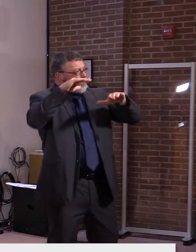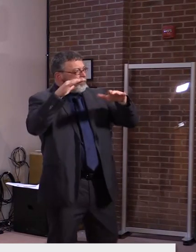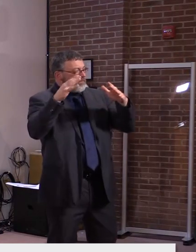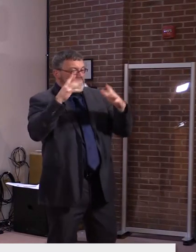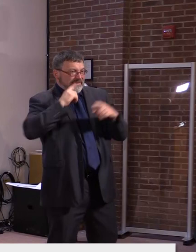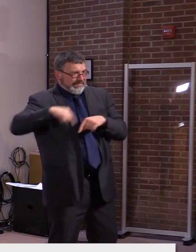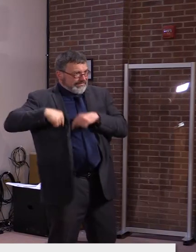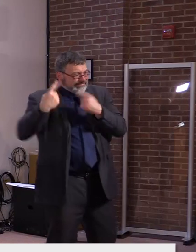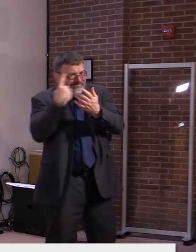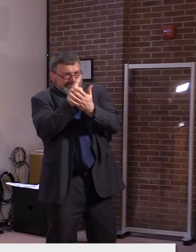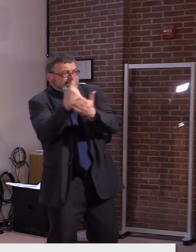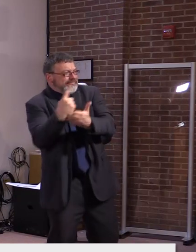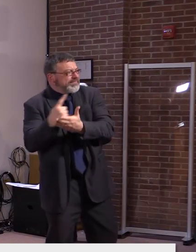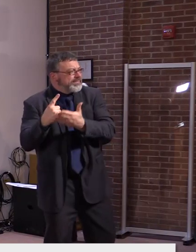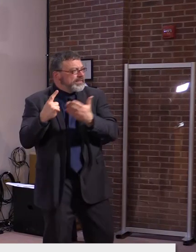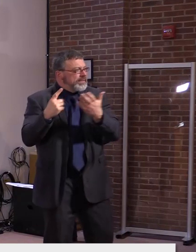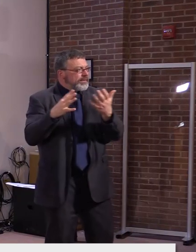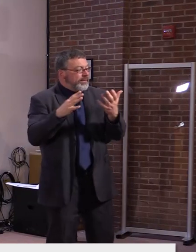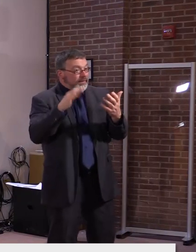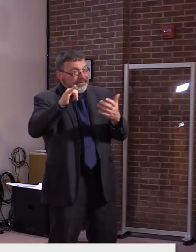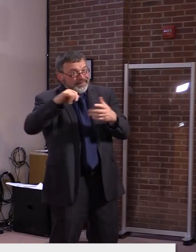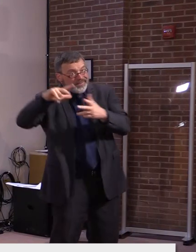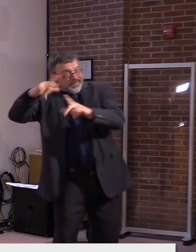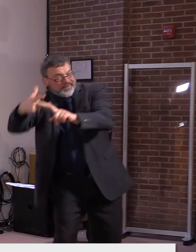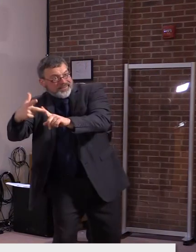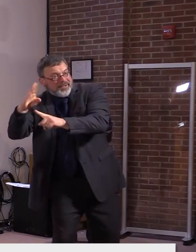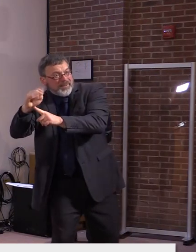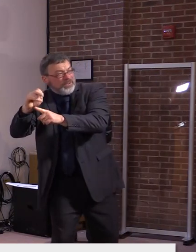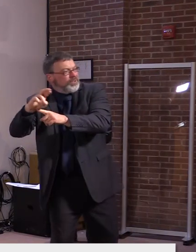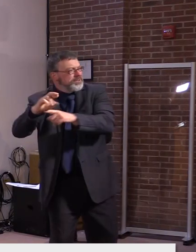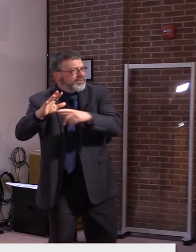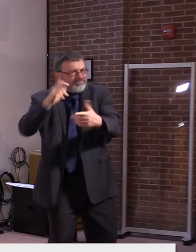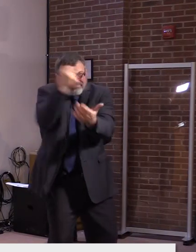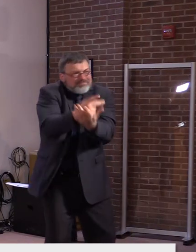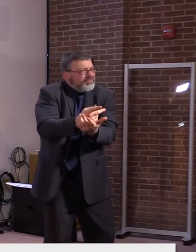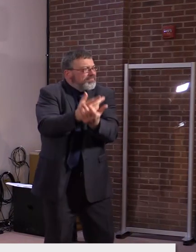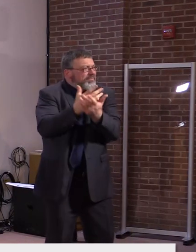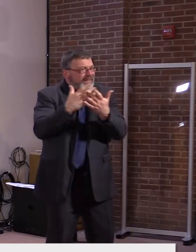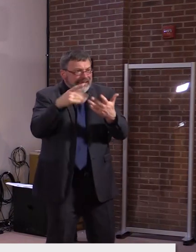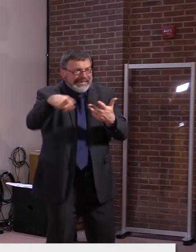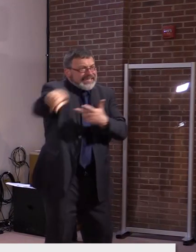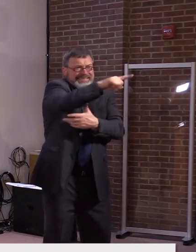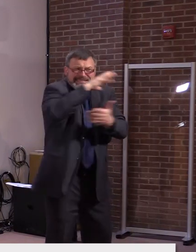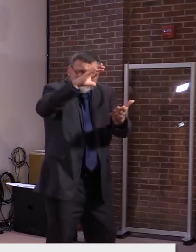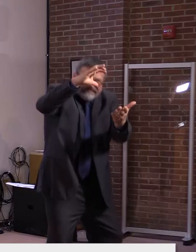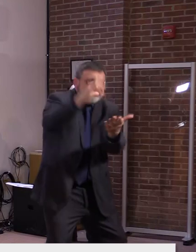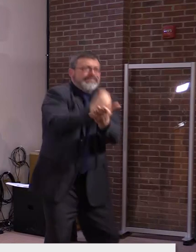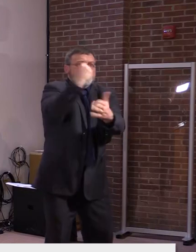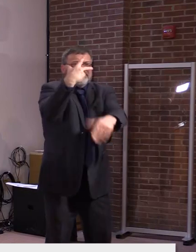have been approved. They're coming online. People are getting more and more